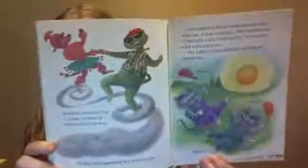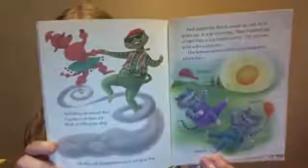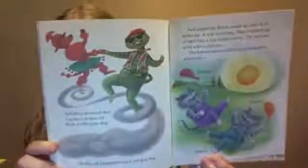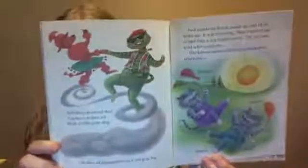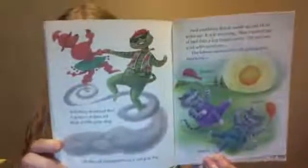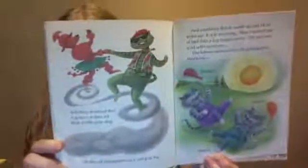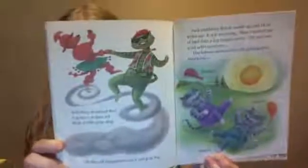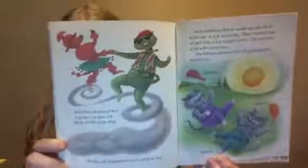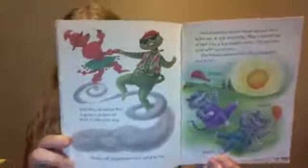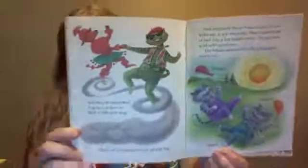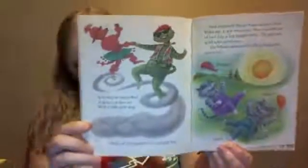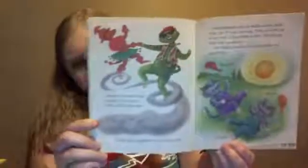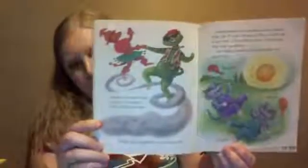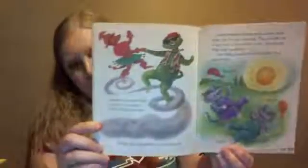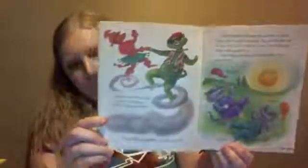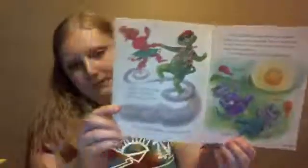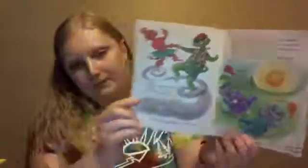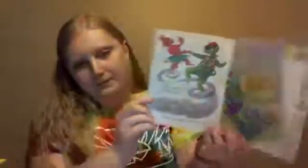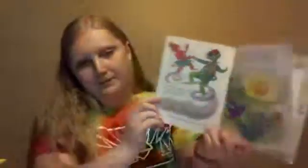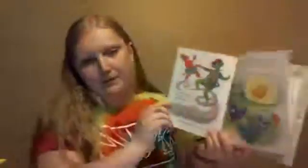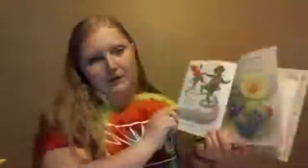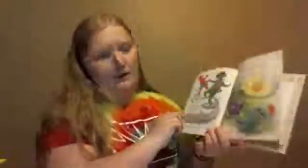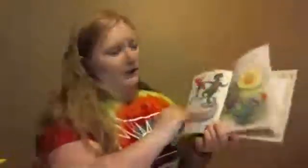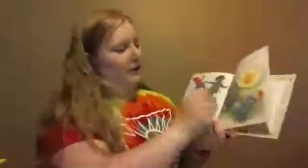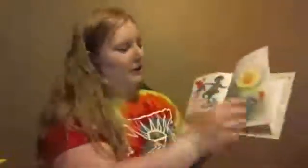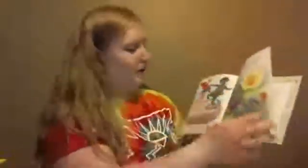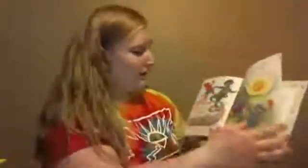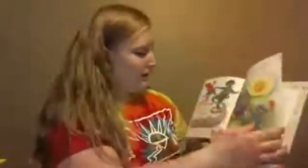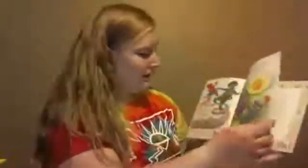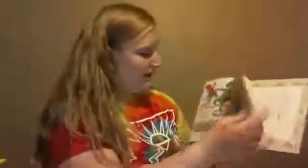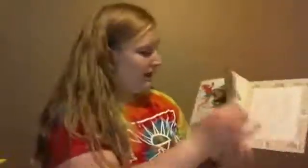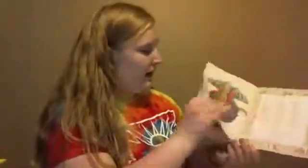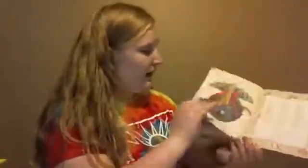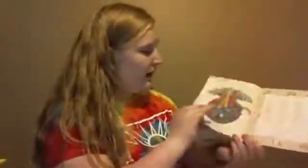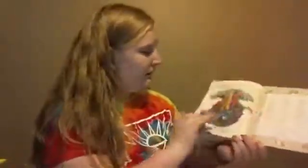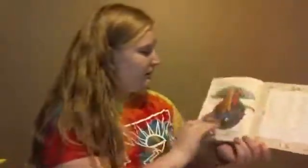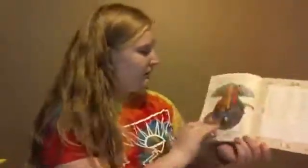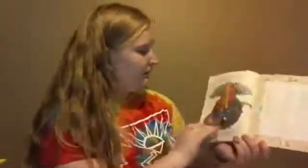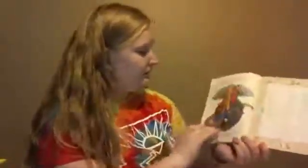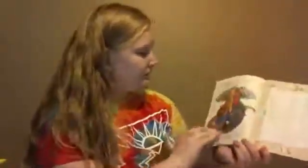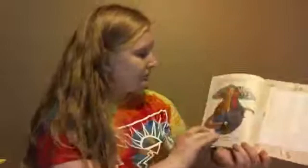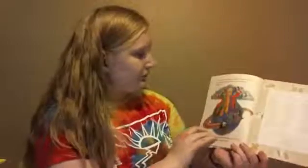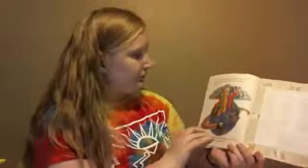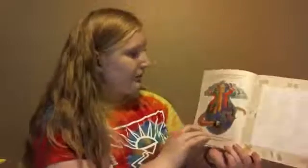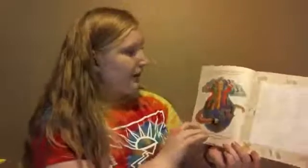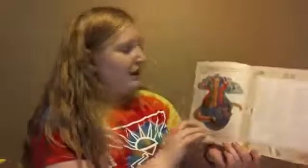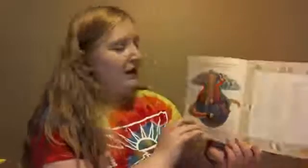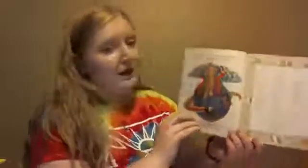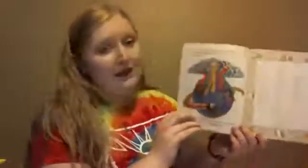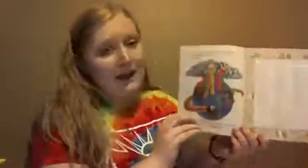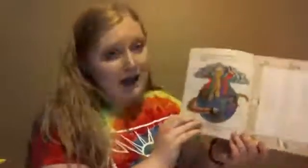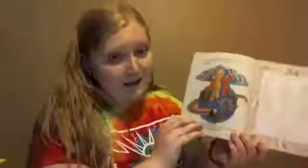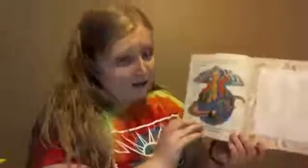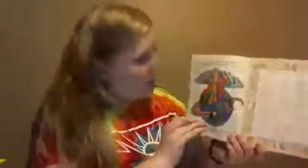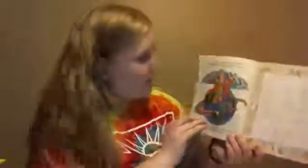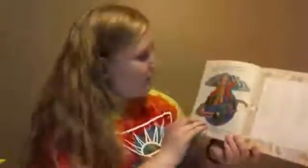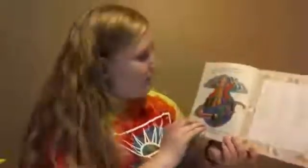You can see the kittens. They're so excited. They got so